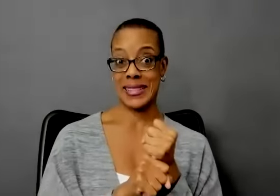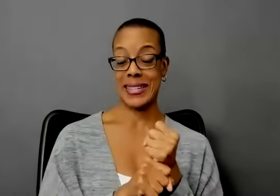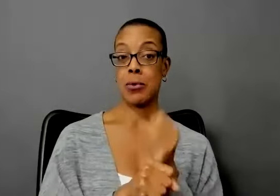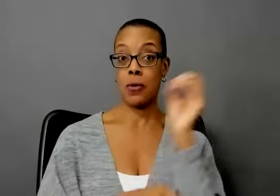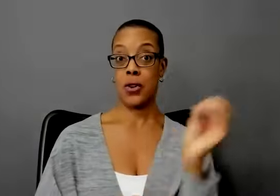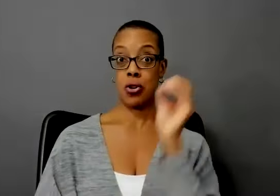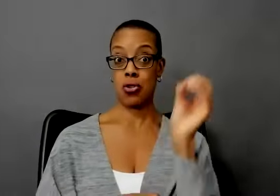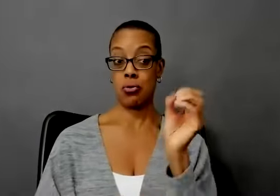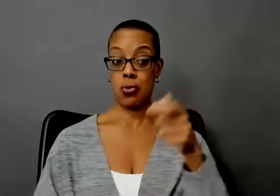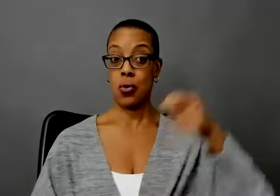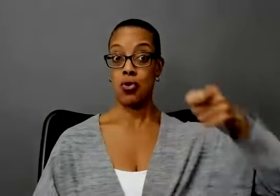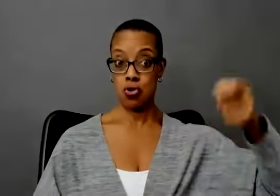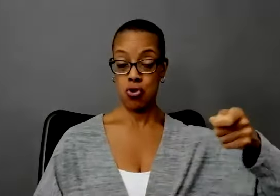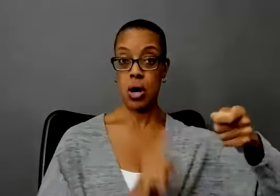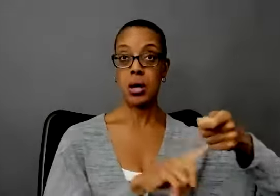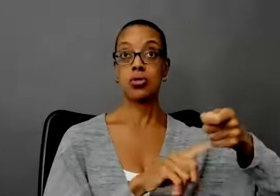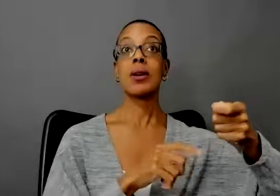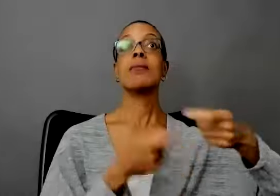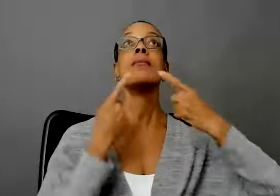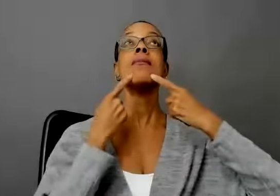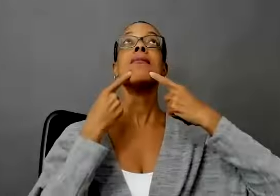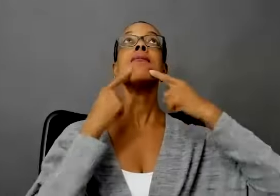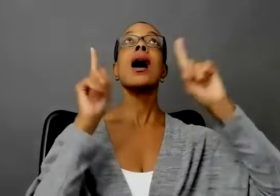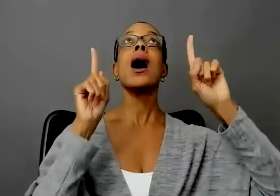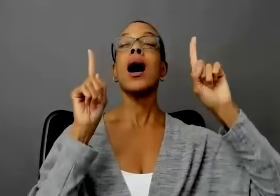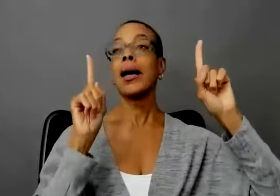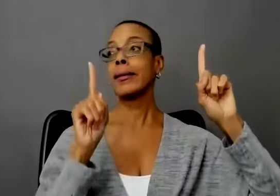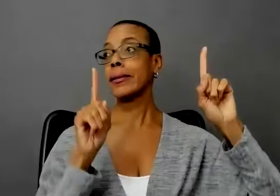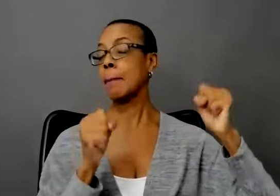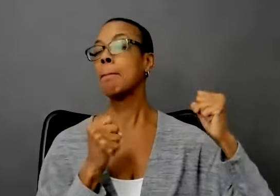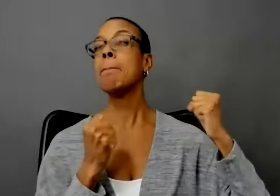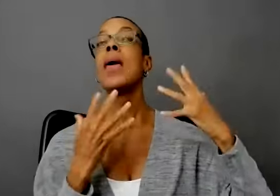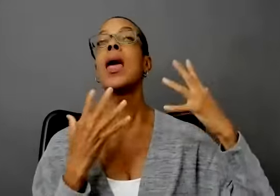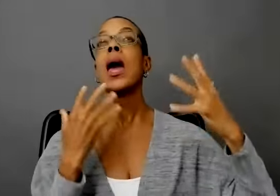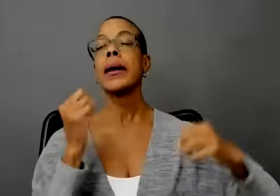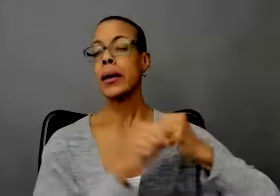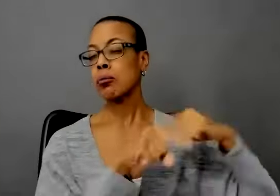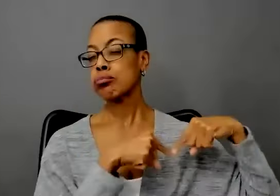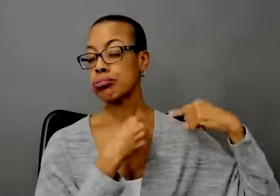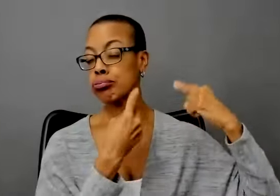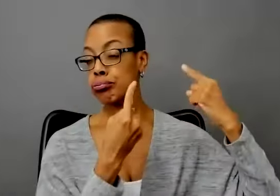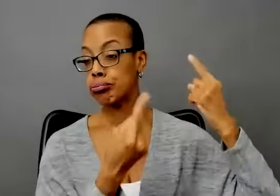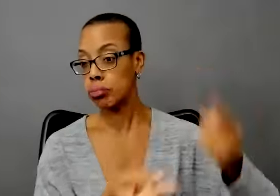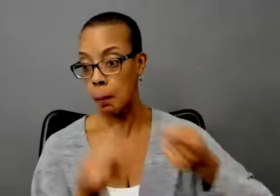judge finally, after years, decades, got it right. I can link the